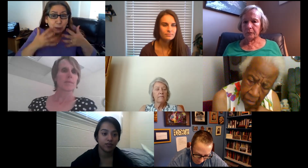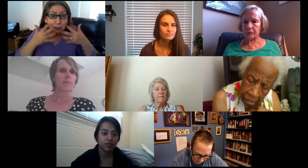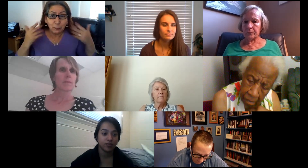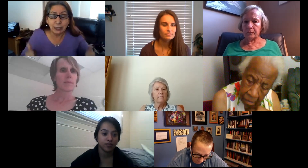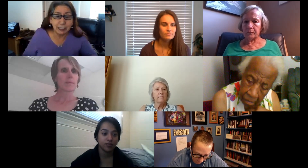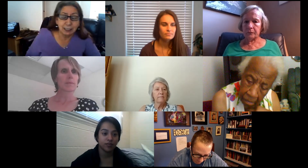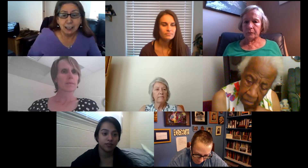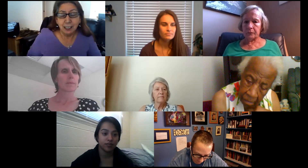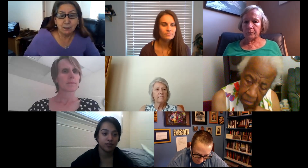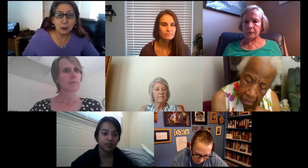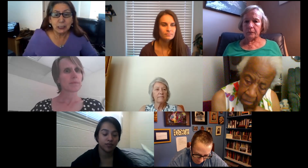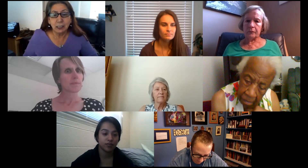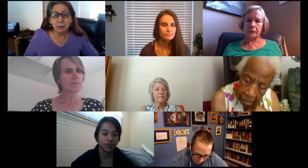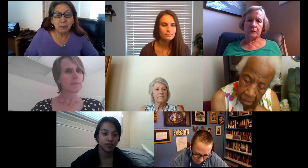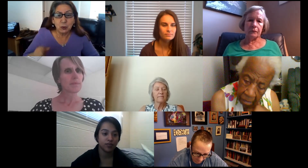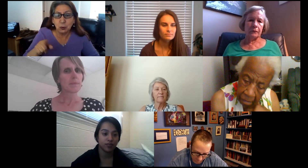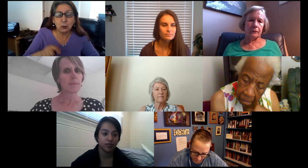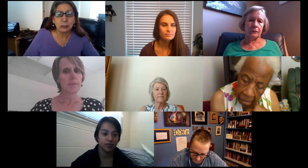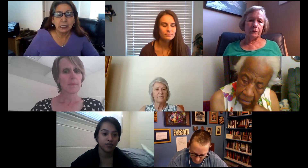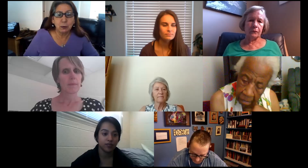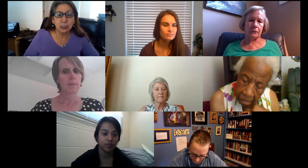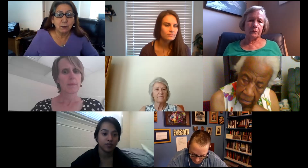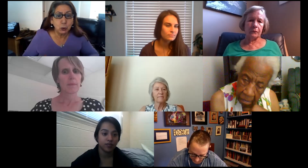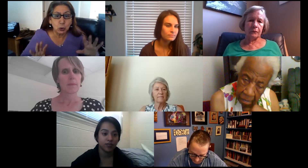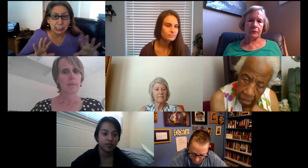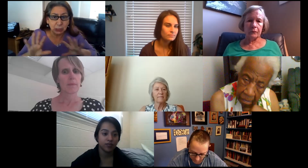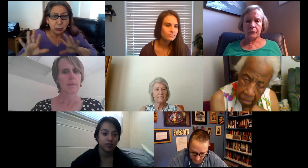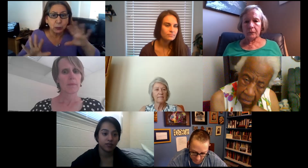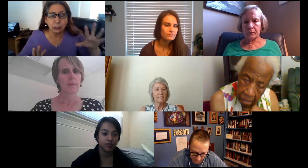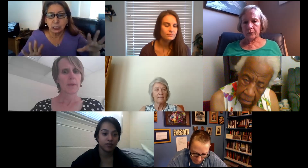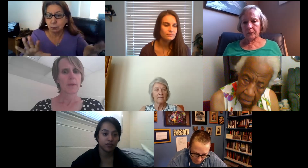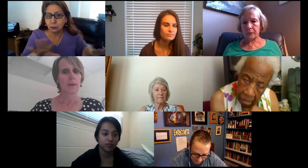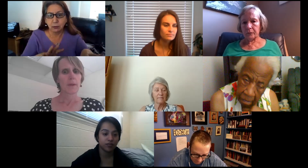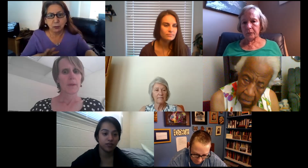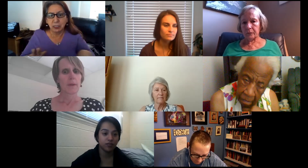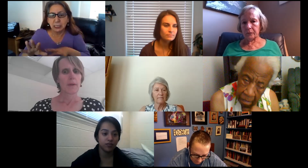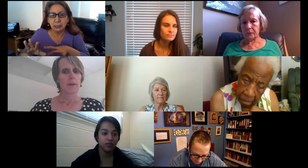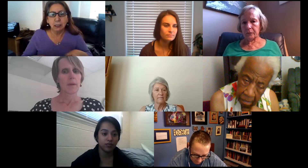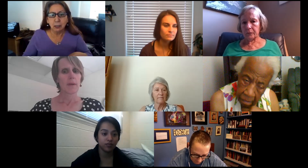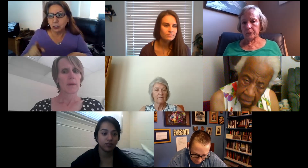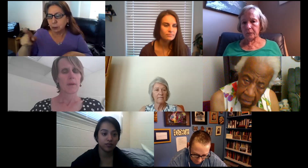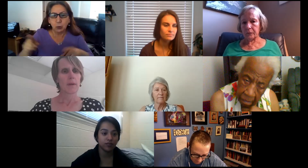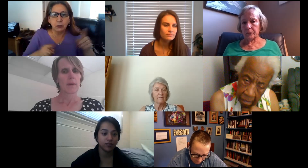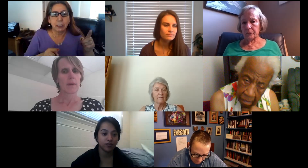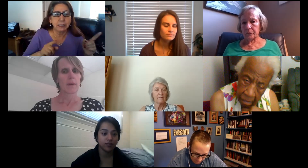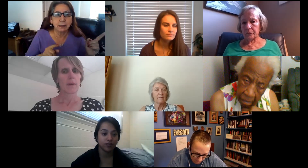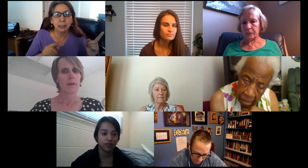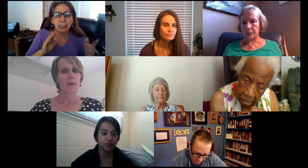very friendly. If you see him, even though you don't know sign language, if you do gestures and just, you know, just point. My